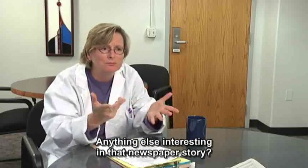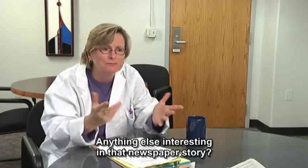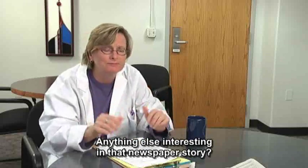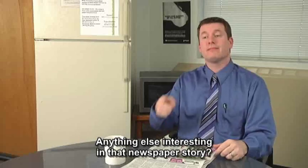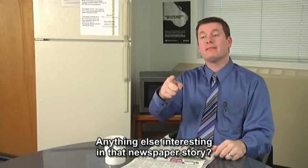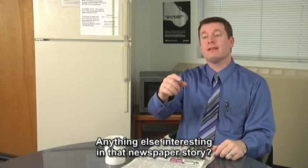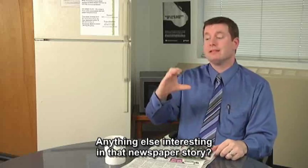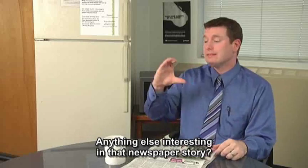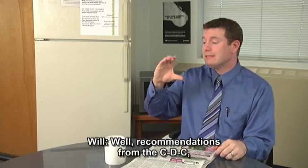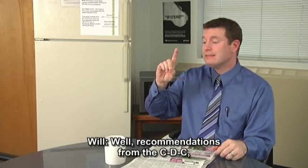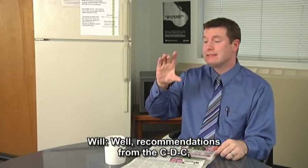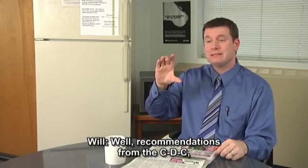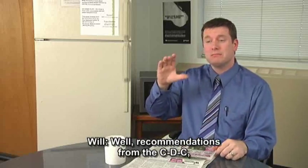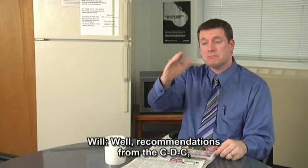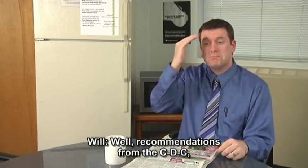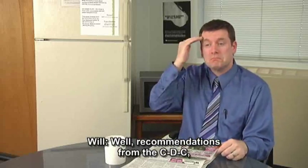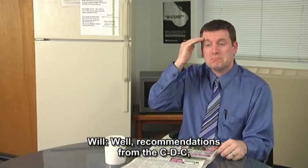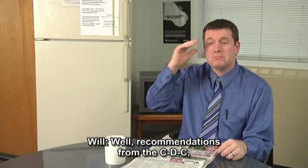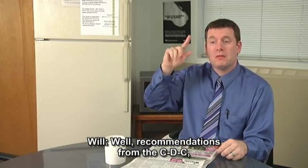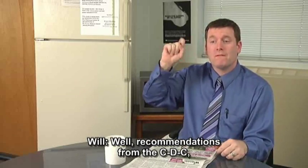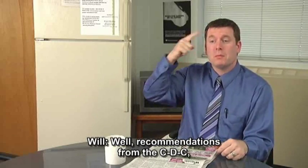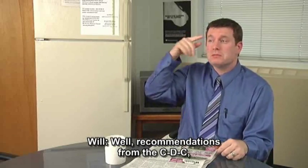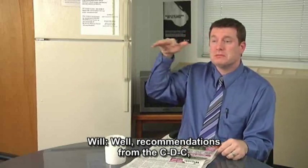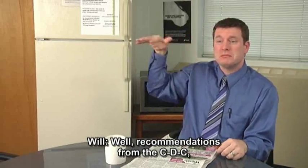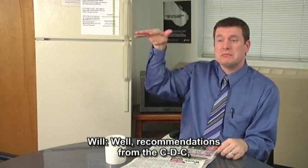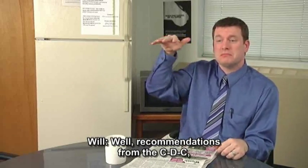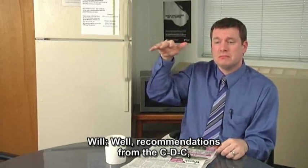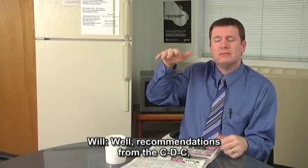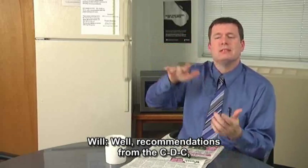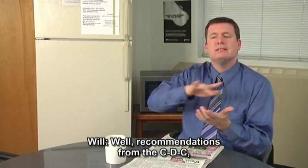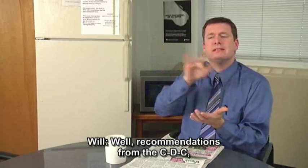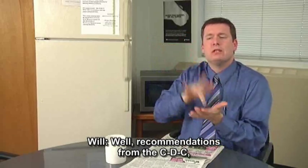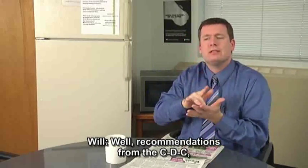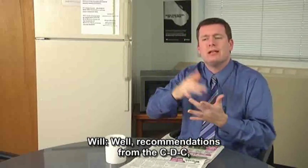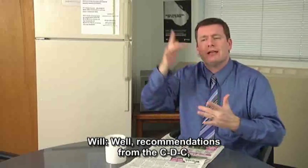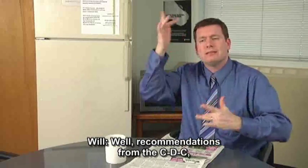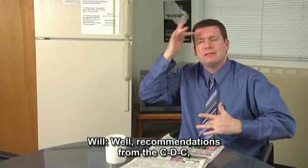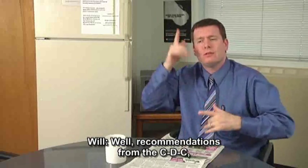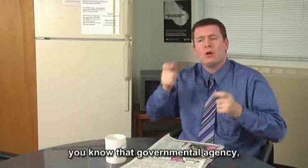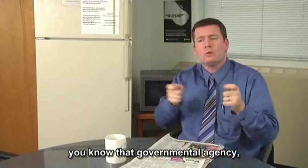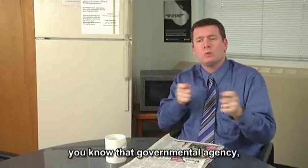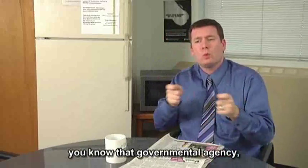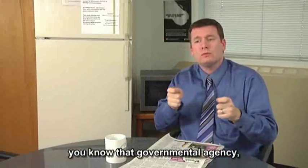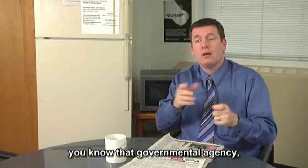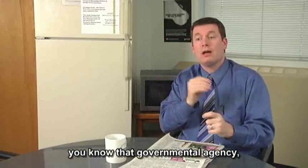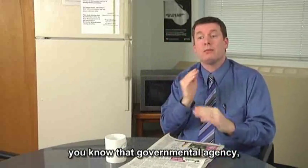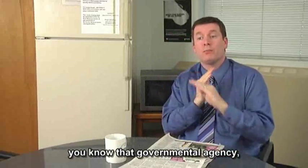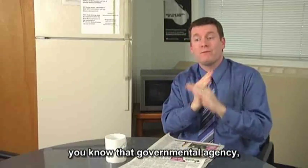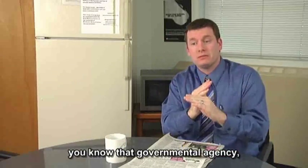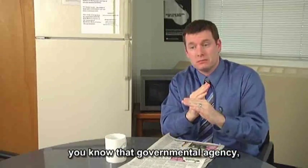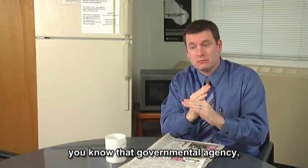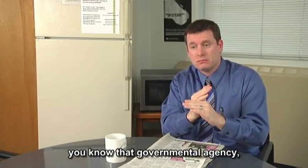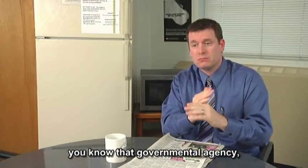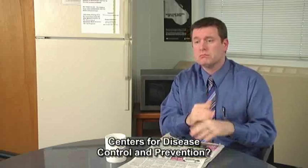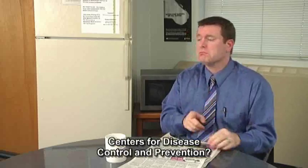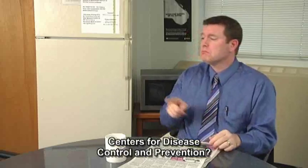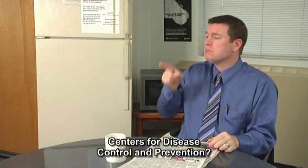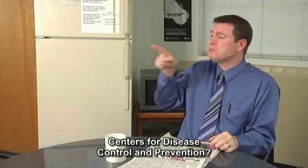Well, recommendations from the CDC, you know, the Governmental Agency Centers for Disease Control and Prevention.